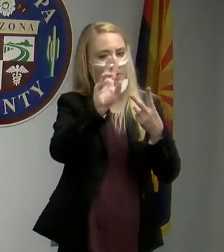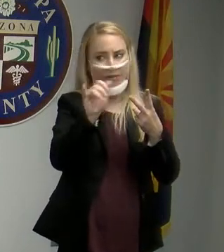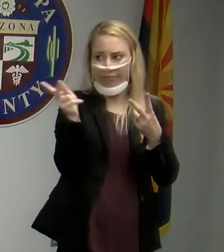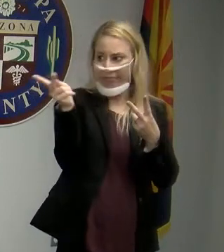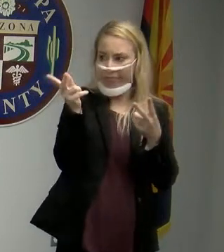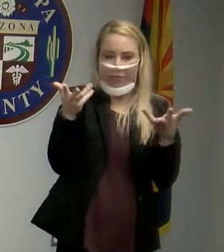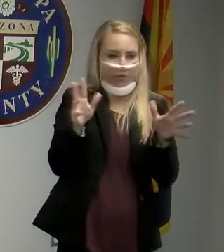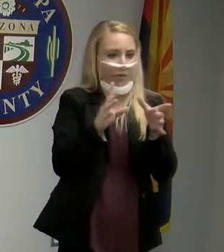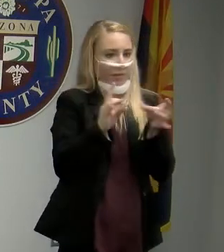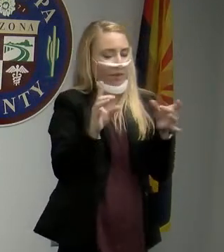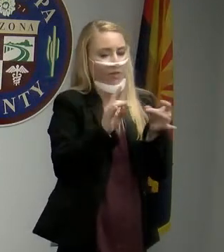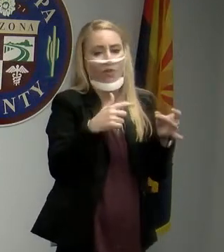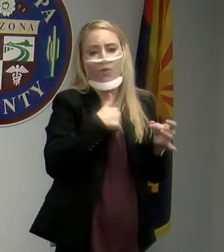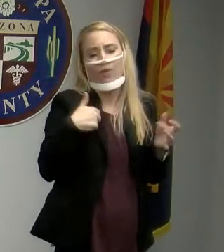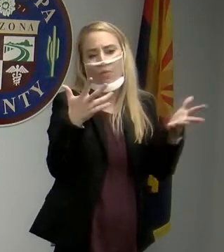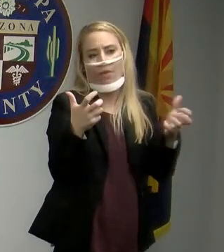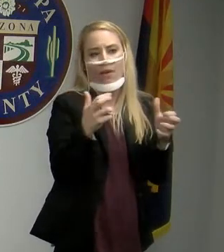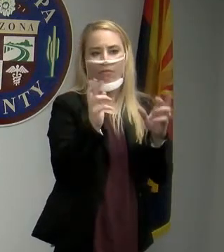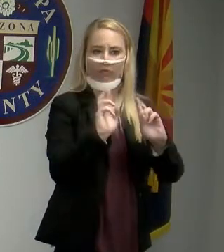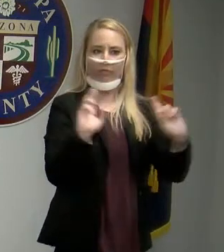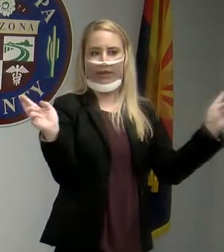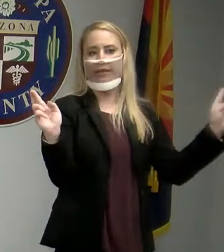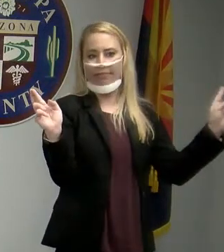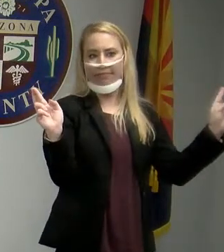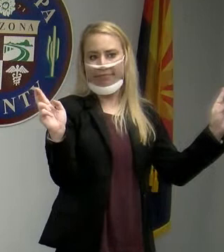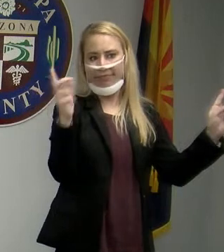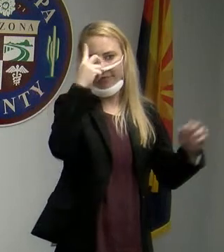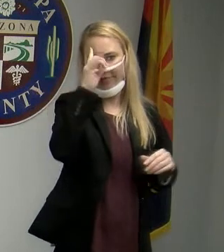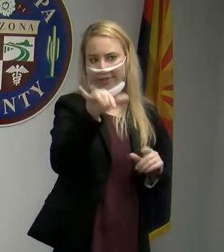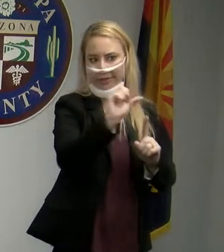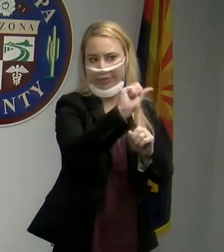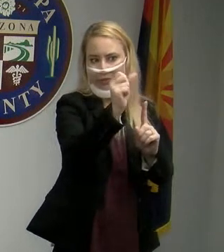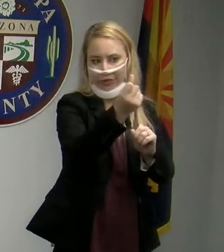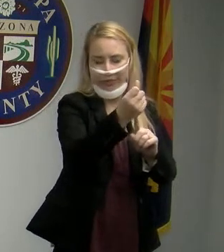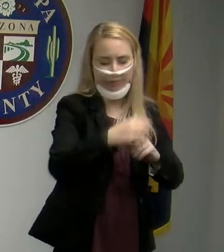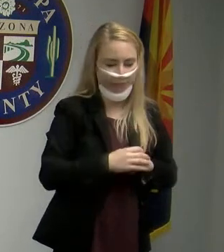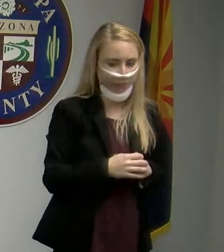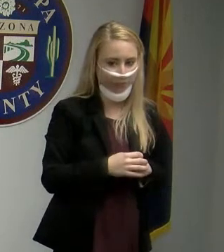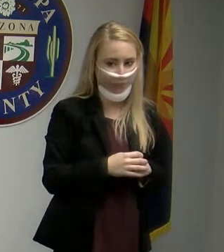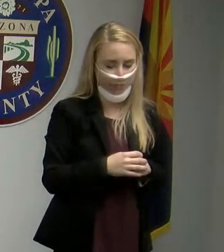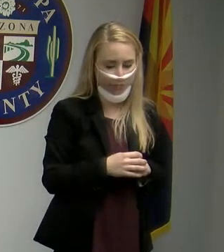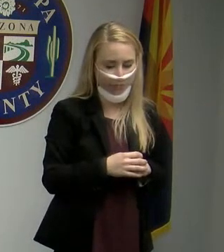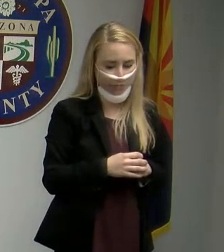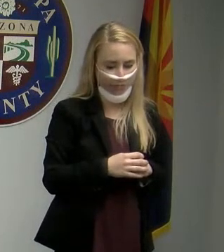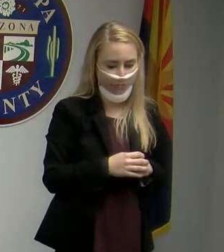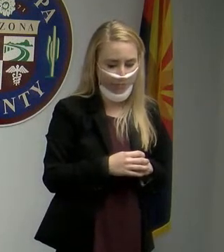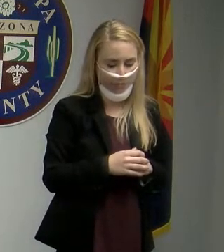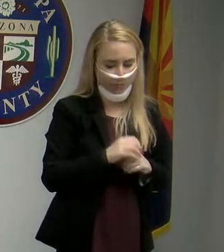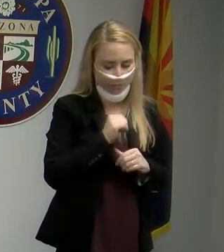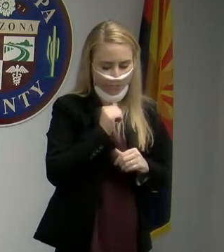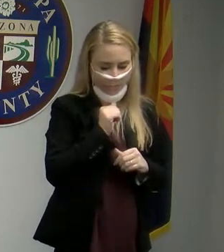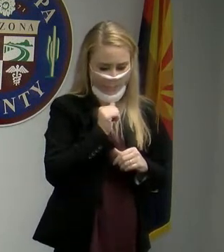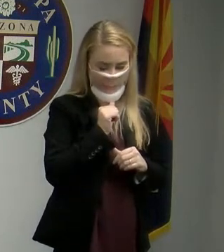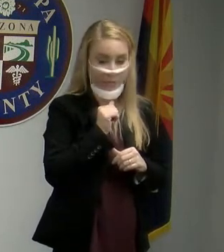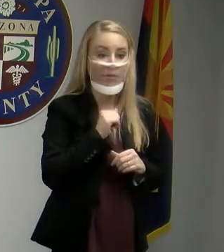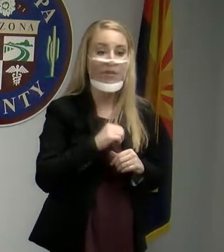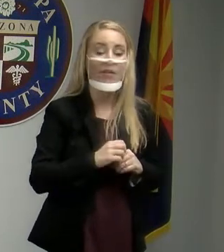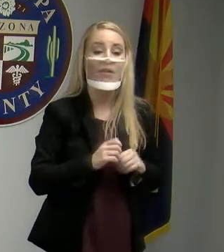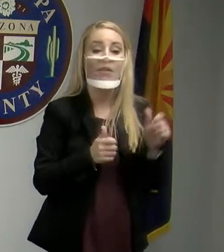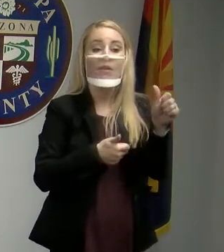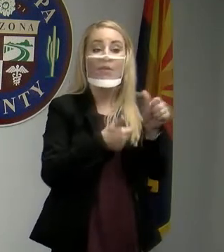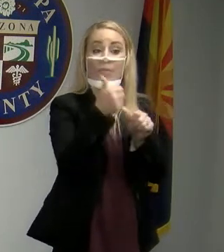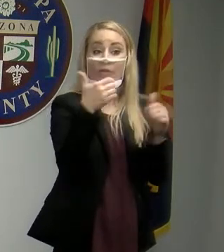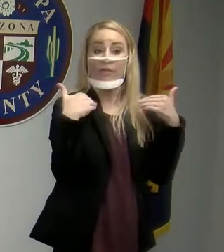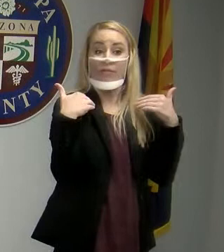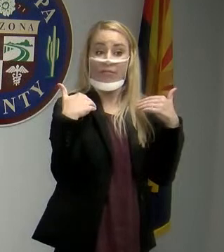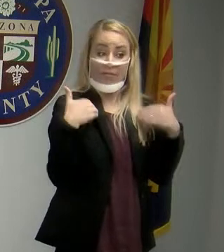explained, we have to be prepared for that. So yes, while some of these while most of the bodies that are coming into